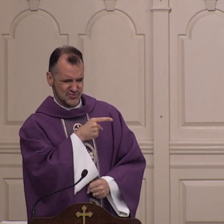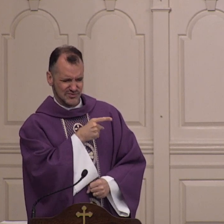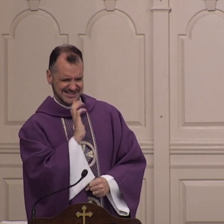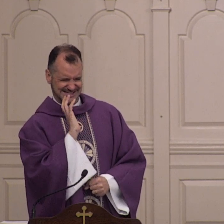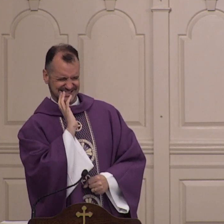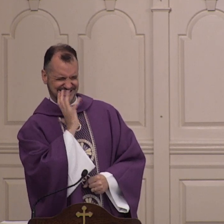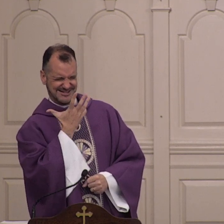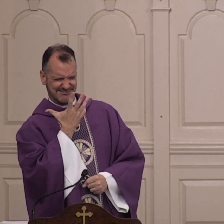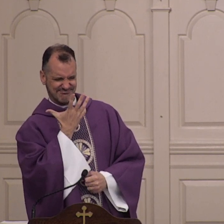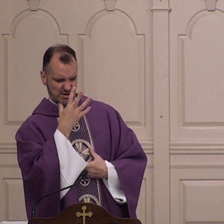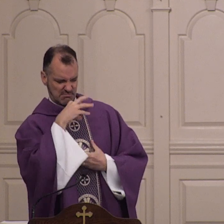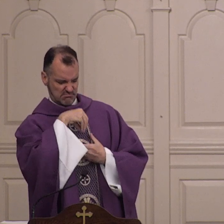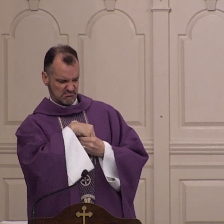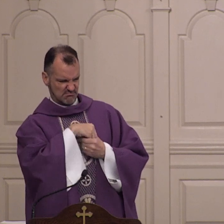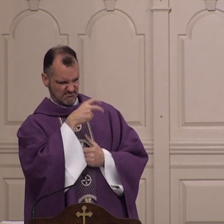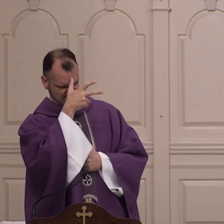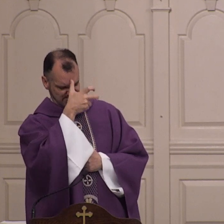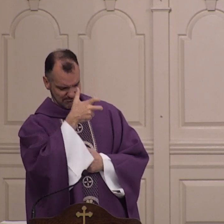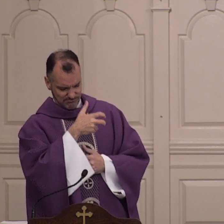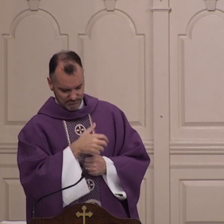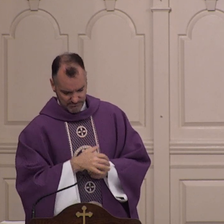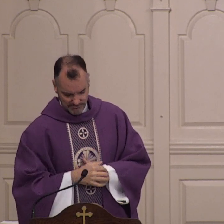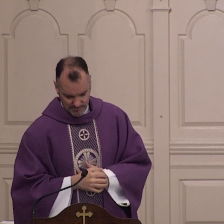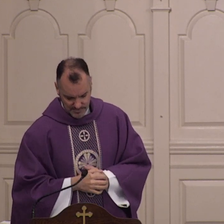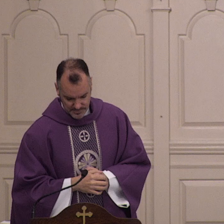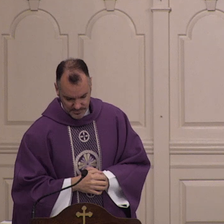Now we are sure that you are possessed.